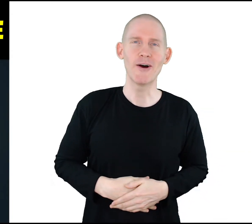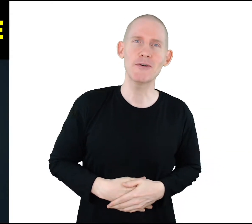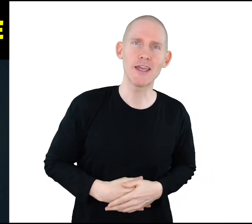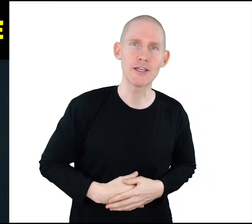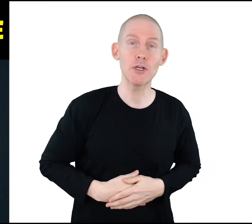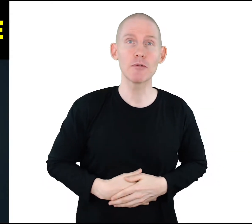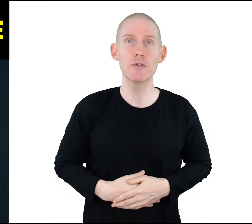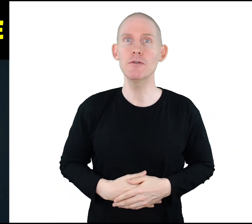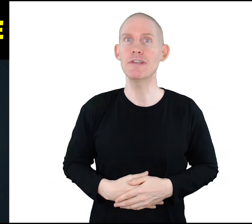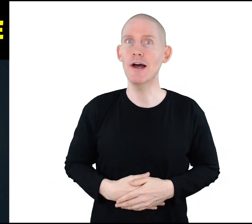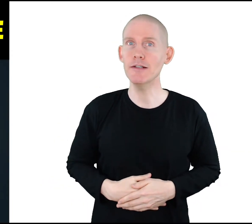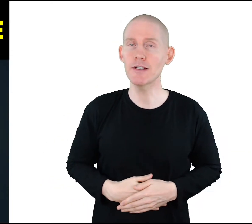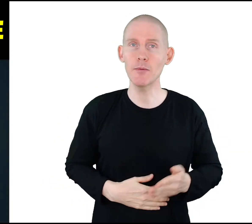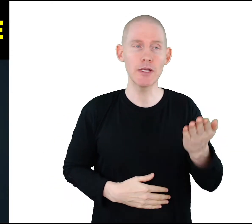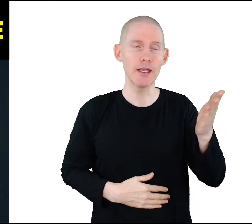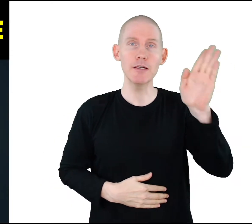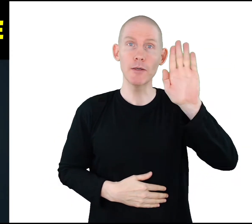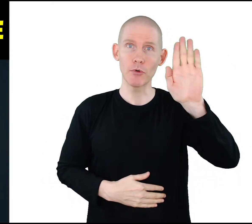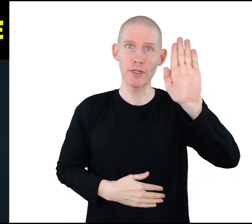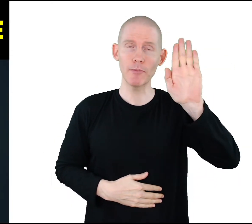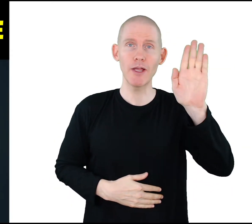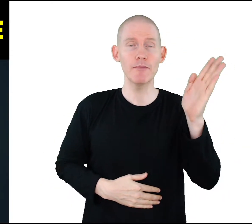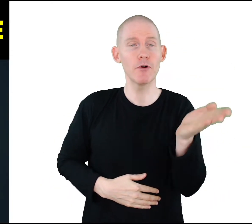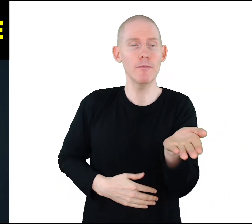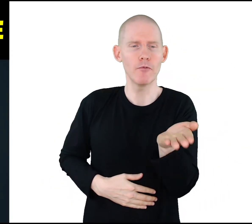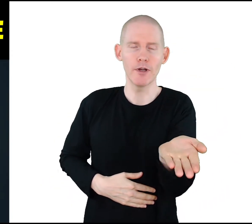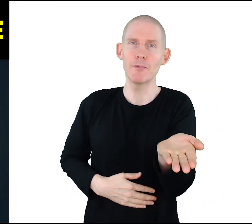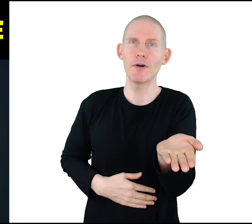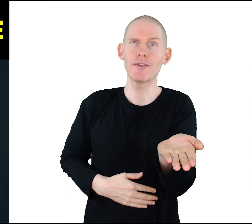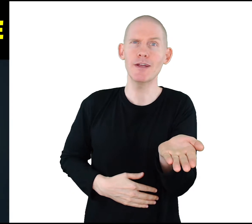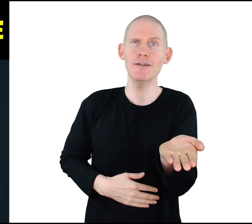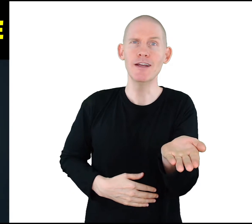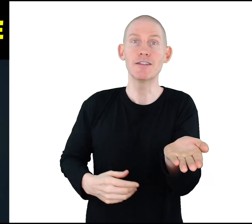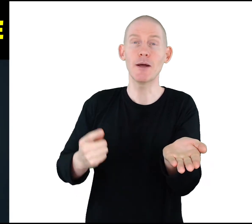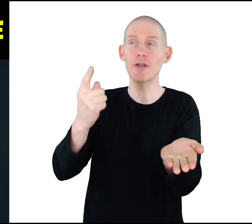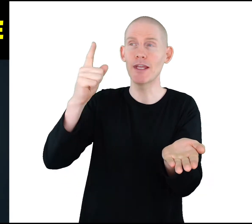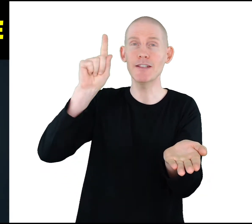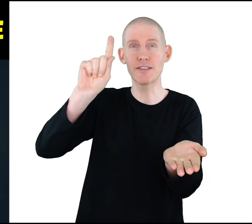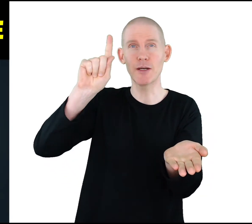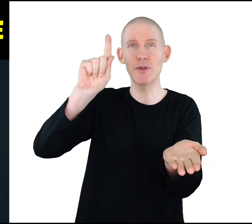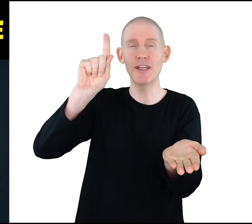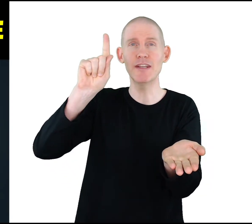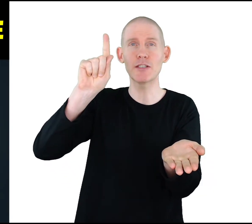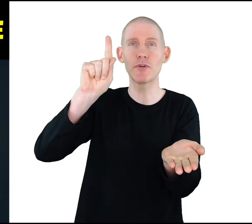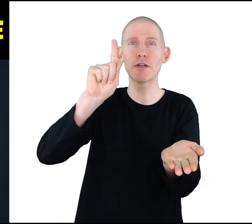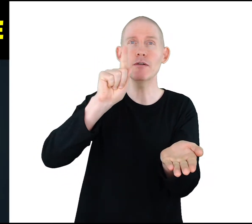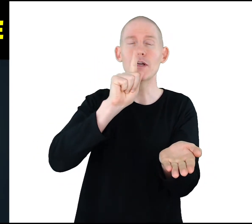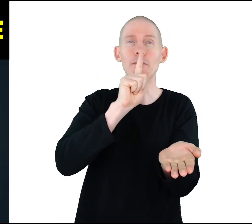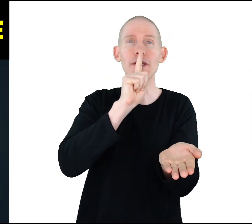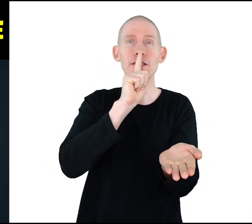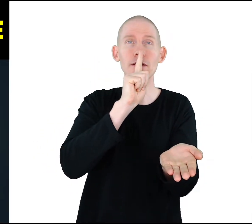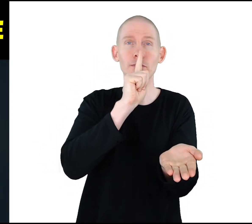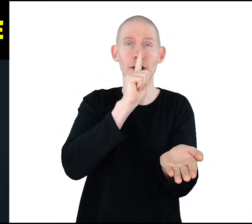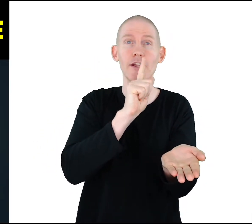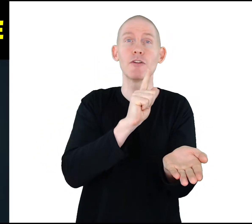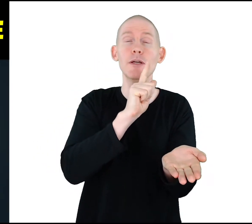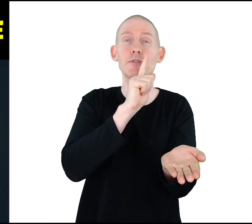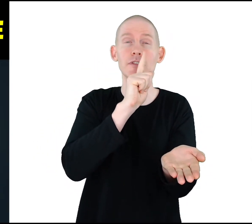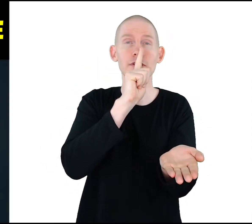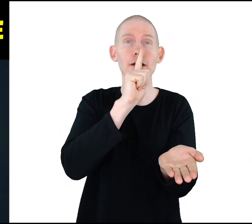Okay, quick review, non-dominant hand, put that platform right about there. Dominant hand, stick up that index finger, place it at your lips to start,